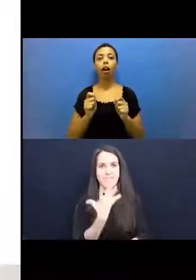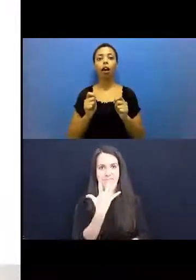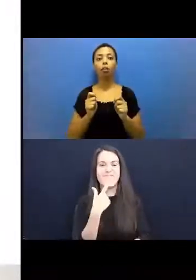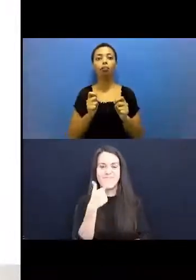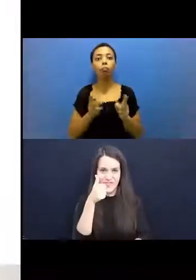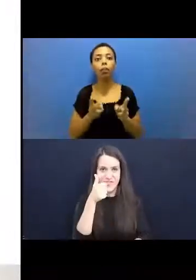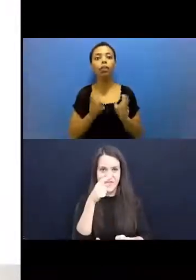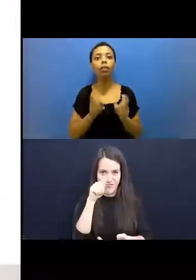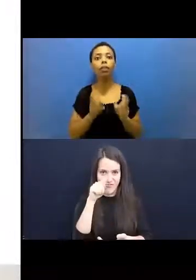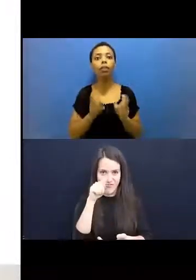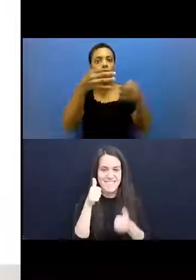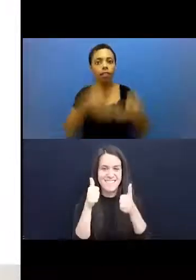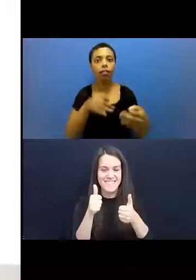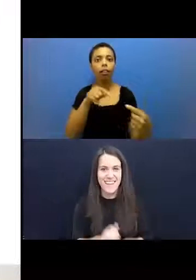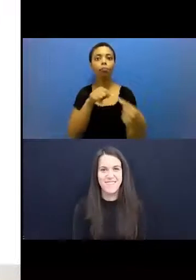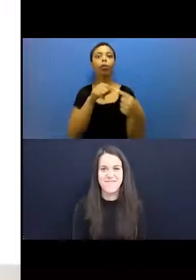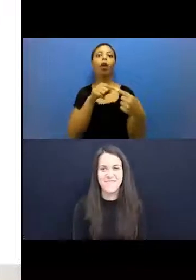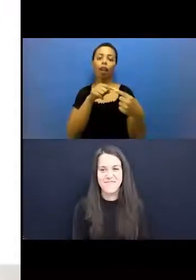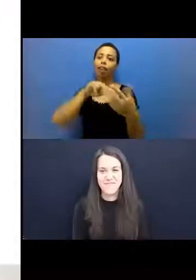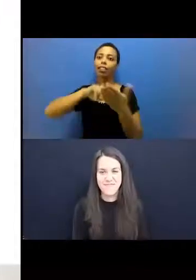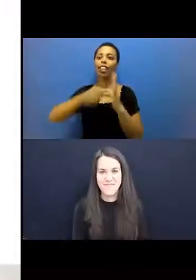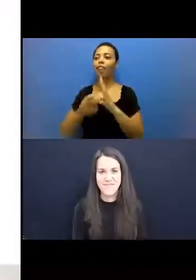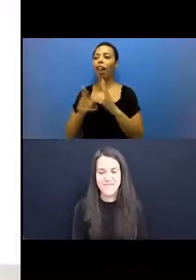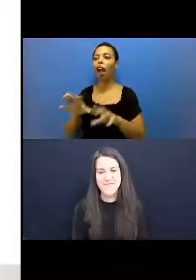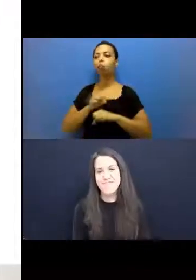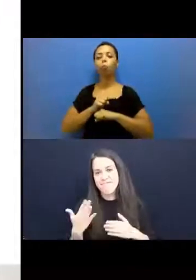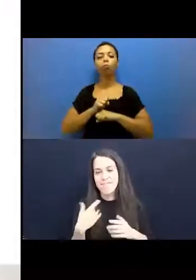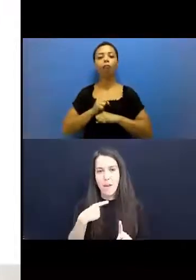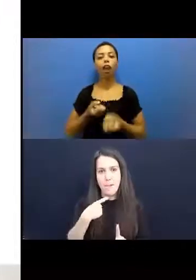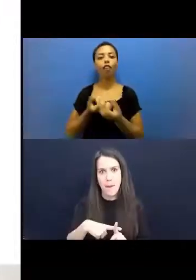right. And then she earns different points